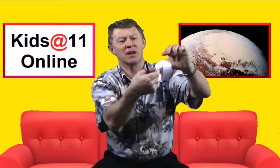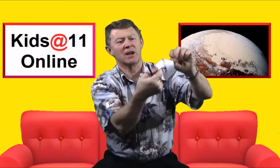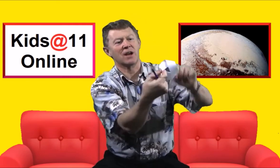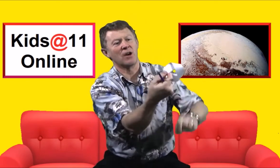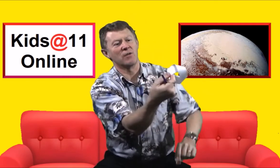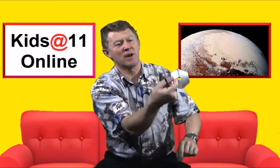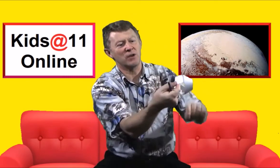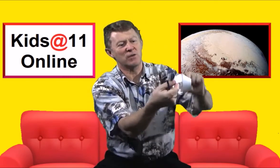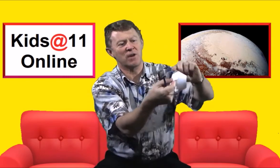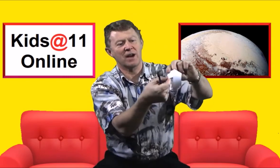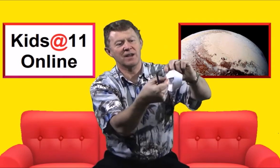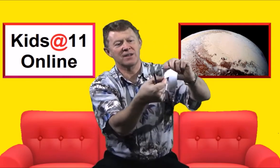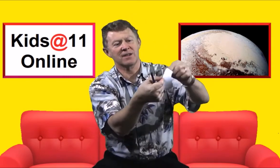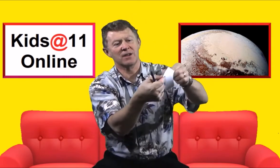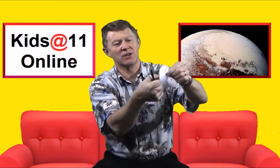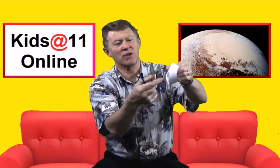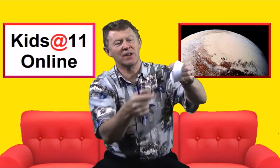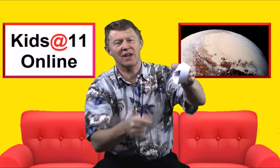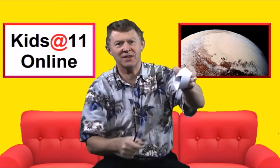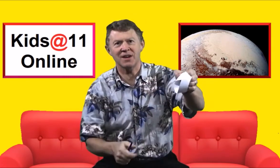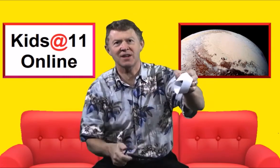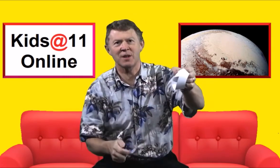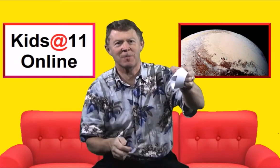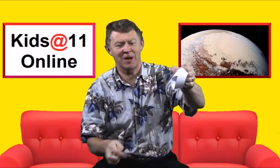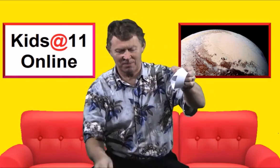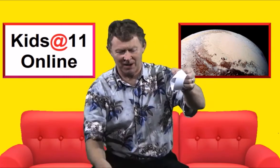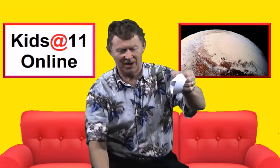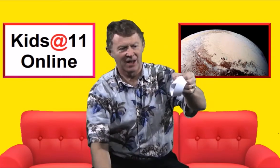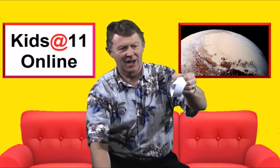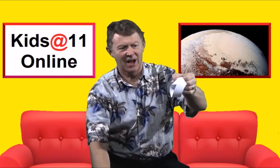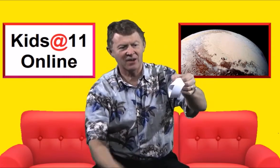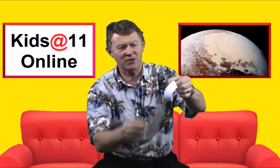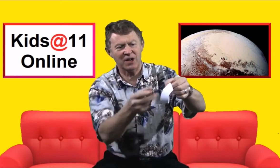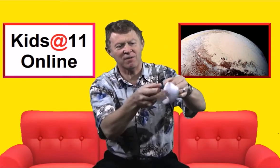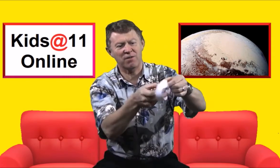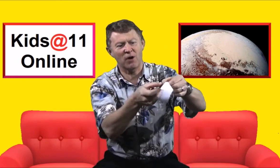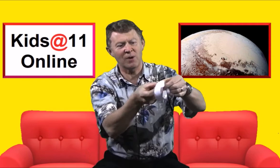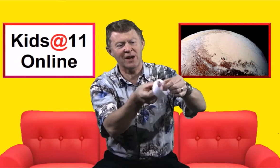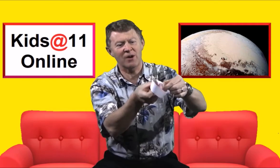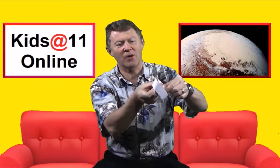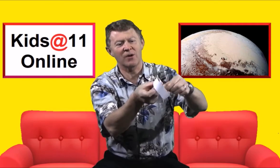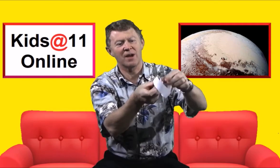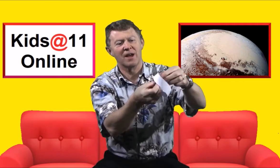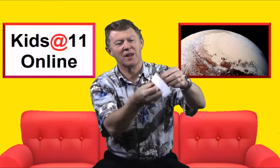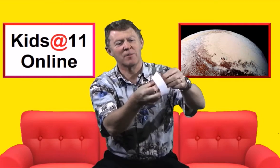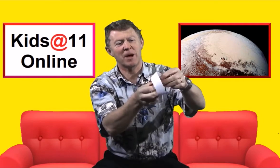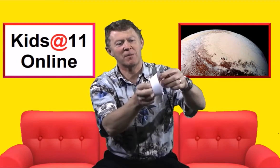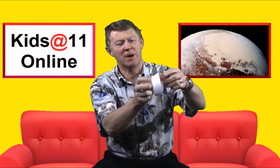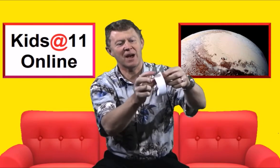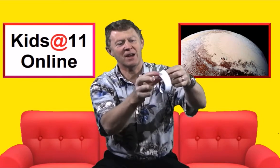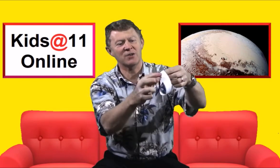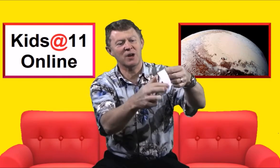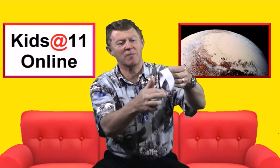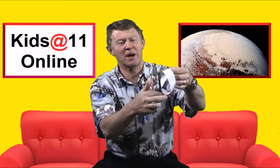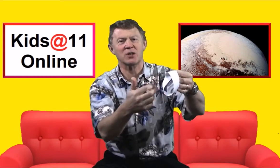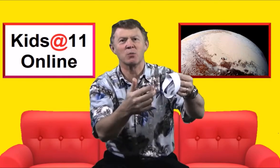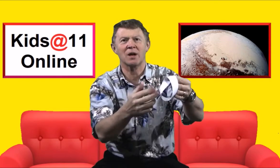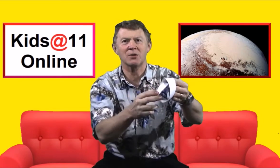turning over, you find that you're on the other side of the paper, and you keep following along the paper and you come back to where